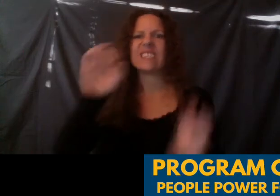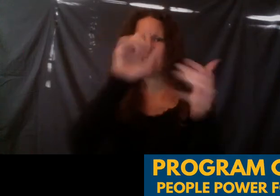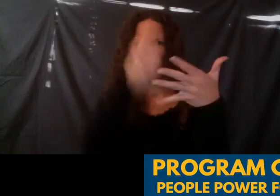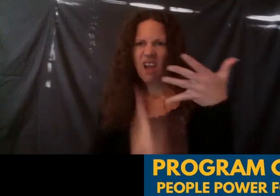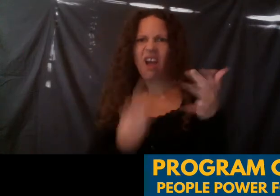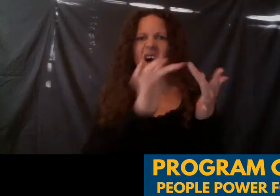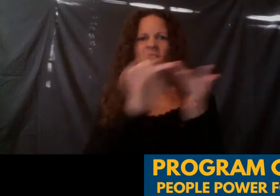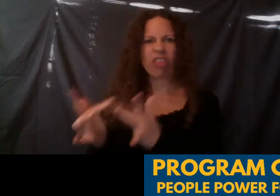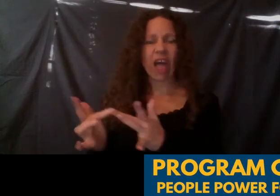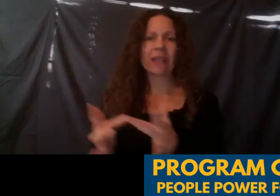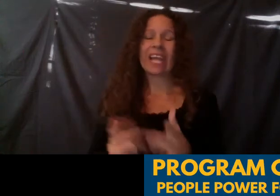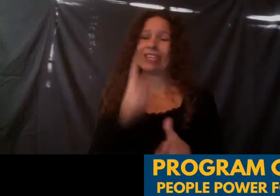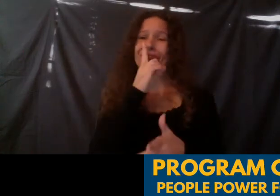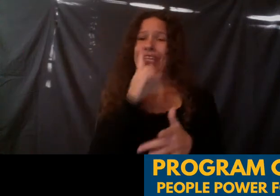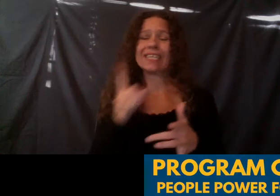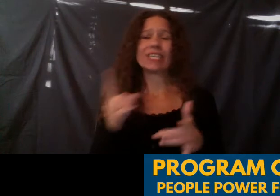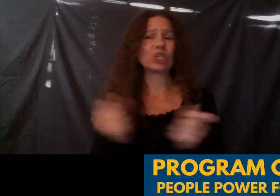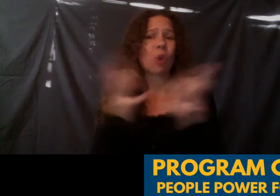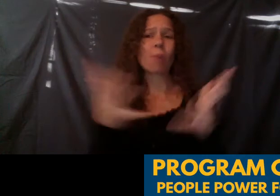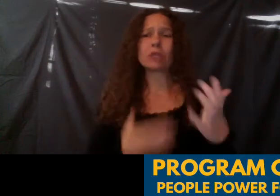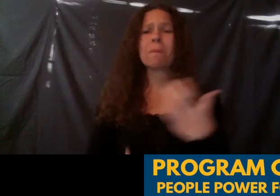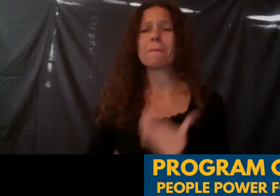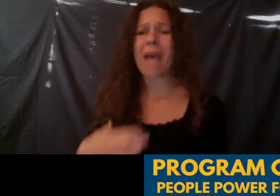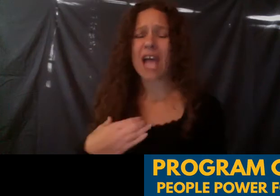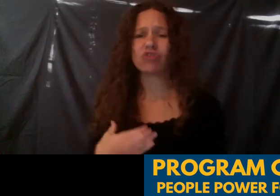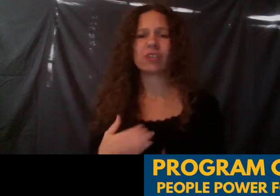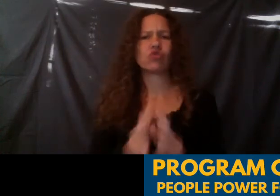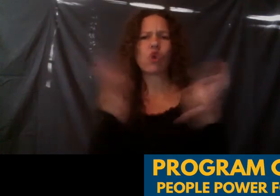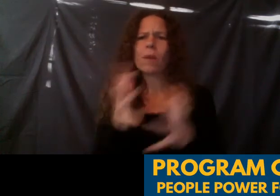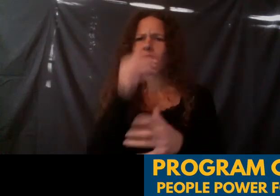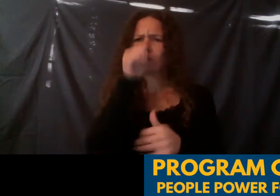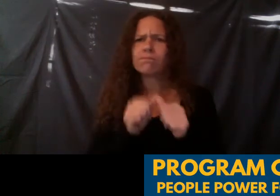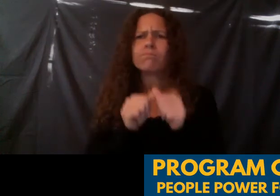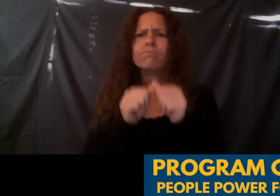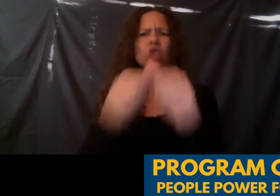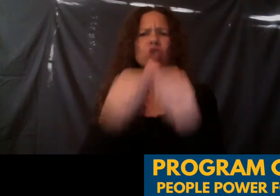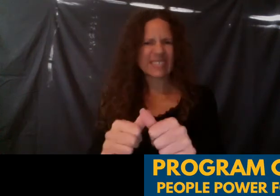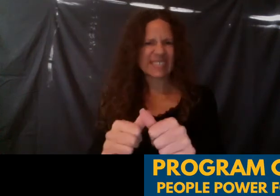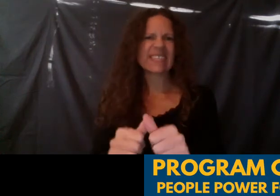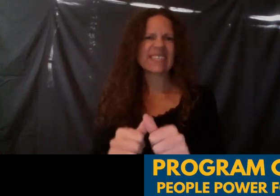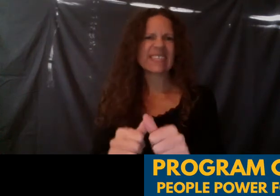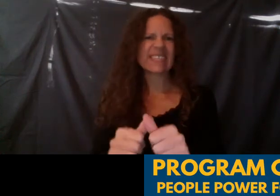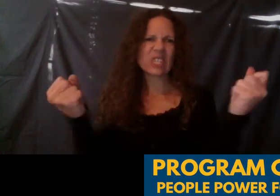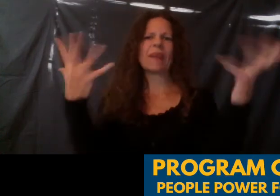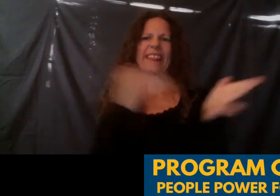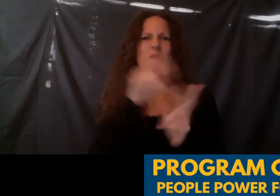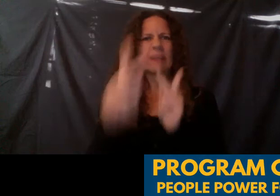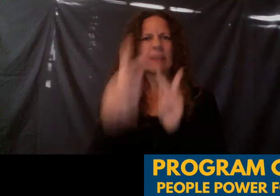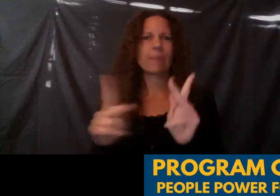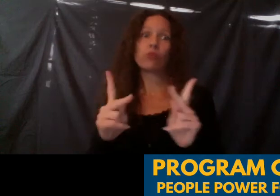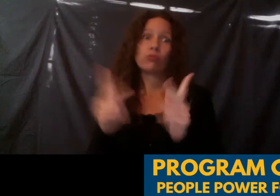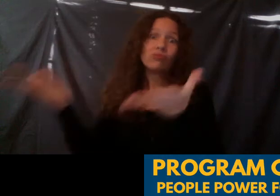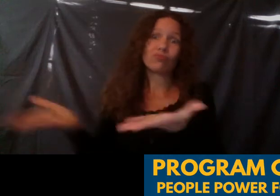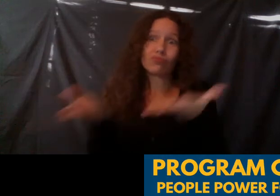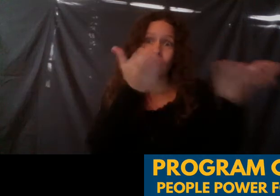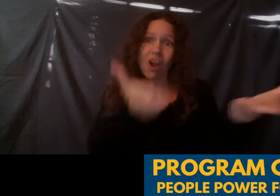the resilience, passion, and persistence that thousands and thousands of people brought to the efforts. Over this year, we've built an